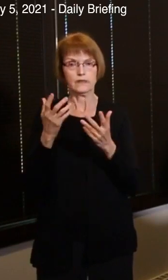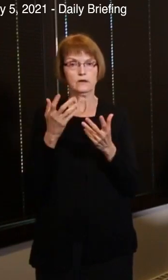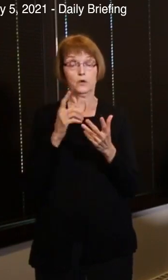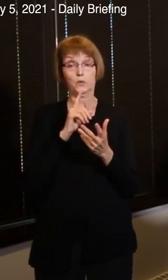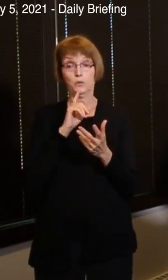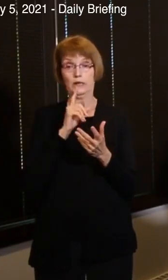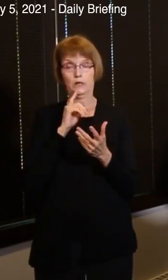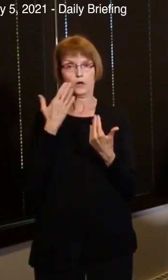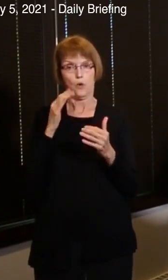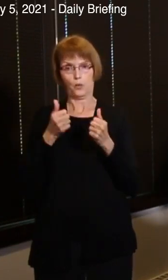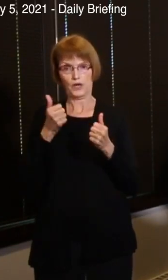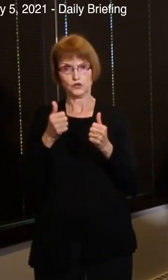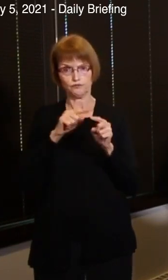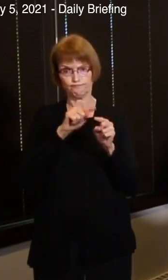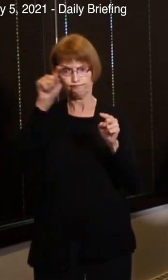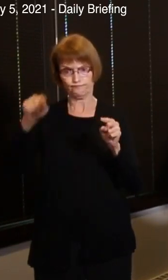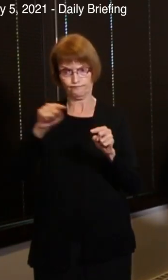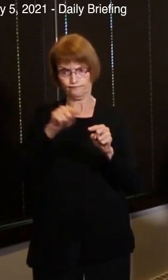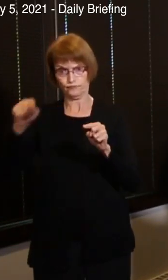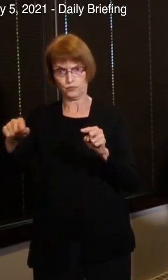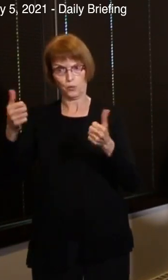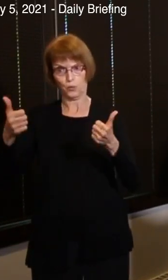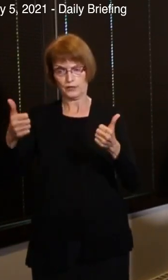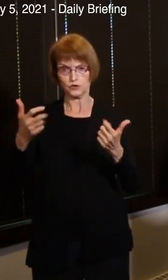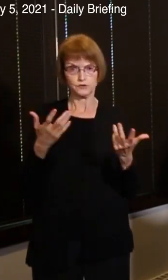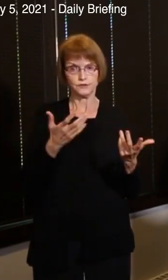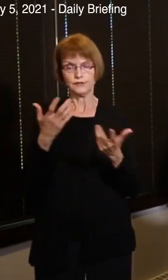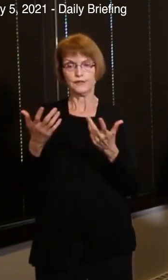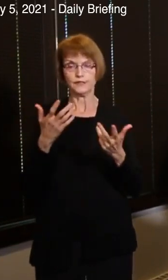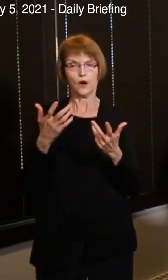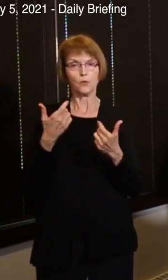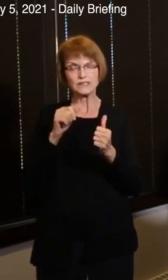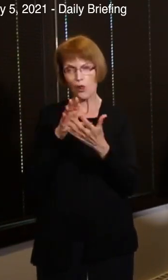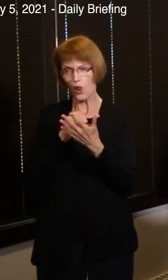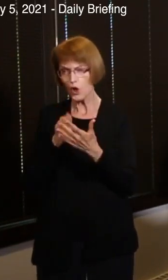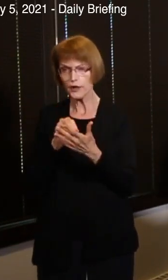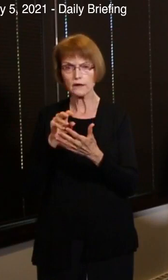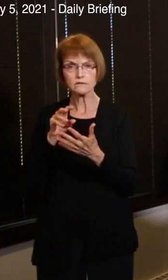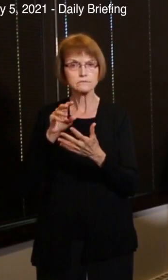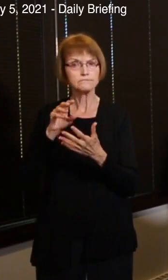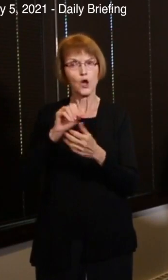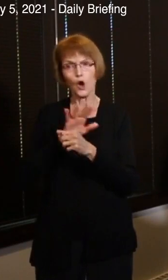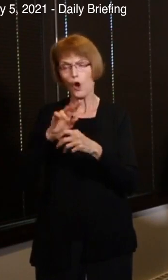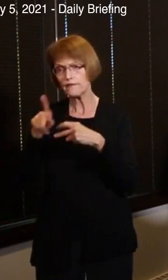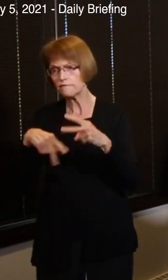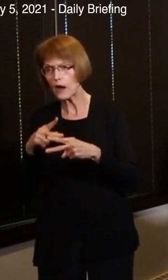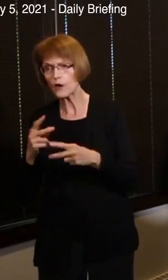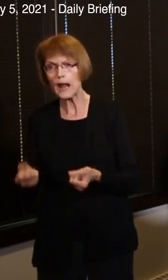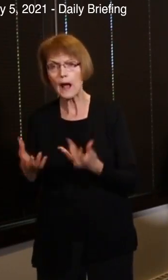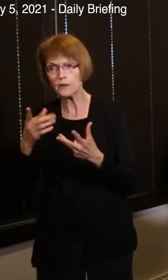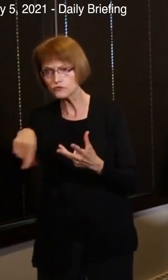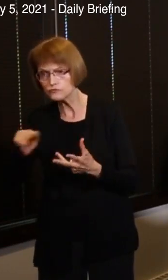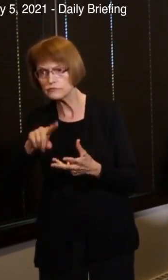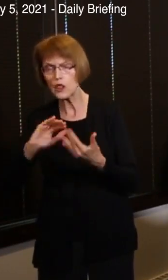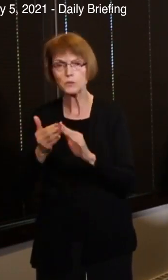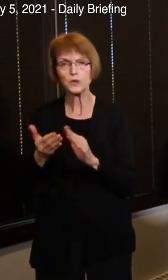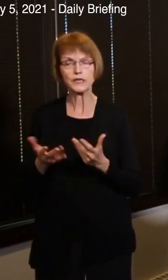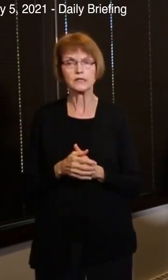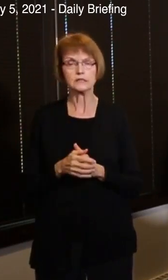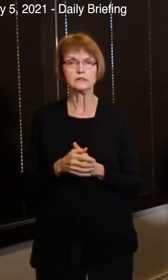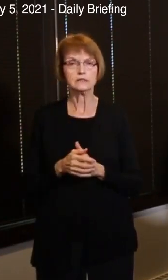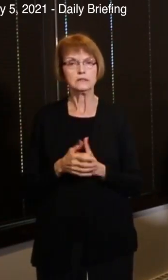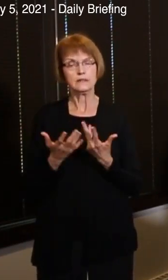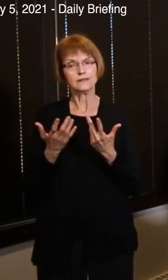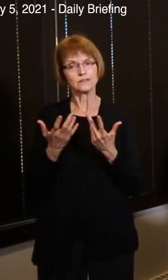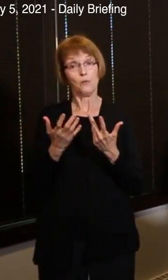on because we're learning more about how much of the variant is in the community, things like that. It's trending a little bit above